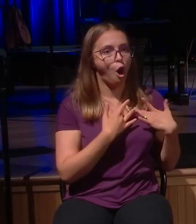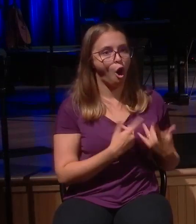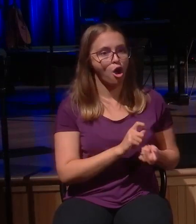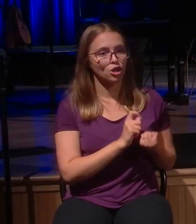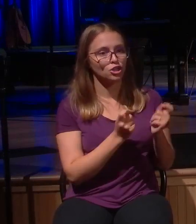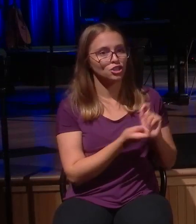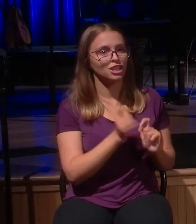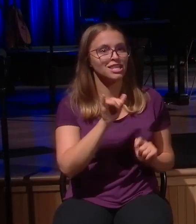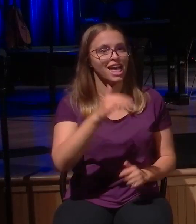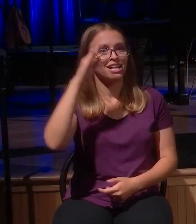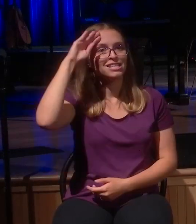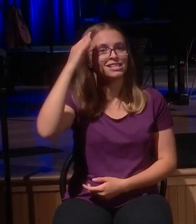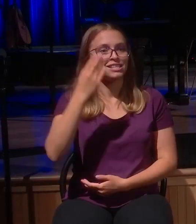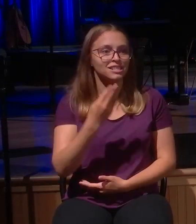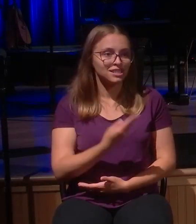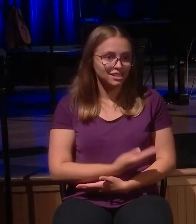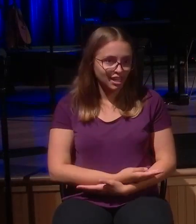once again, recognizing he's worthy.